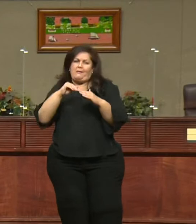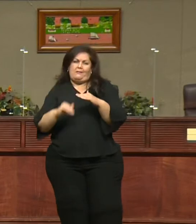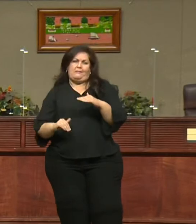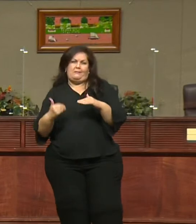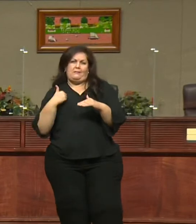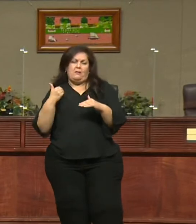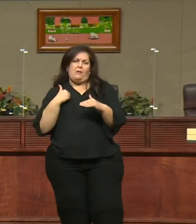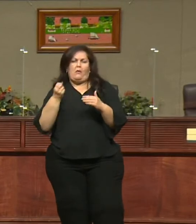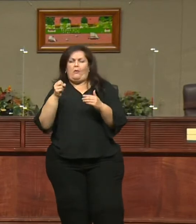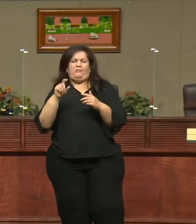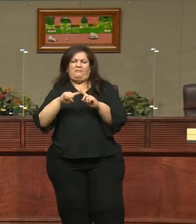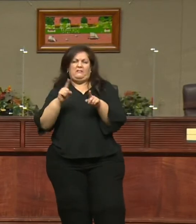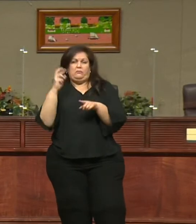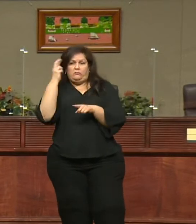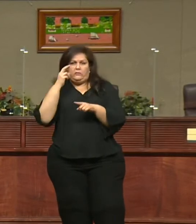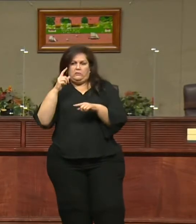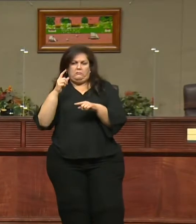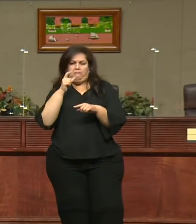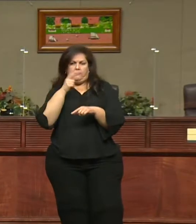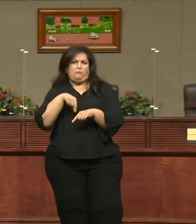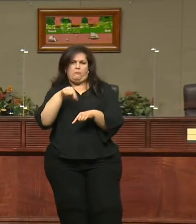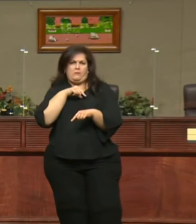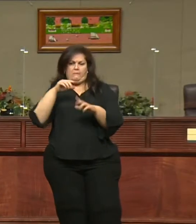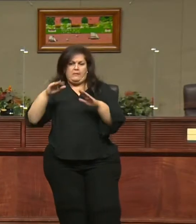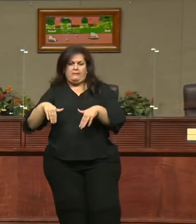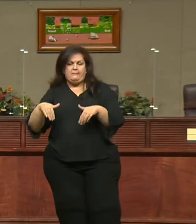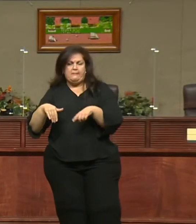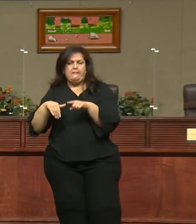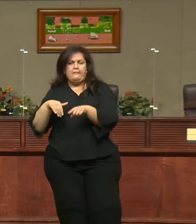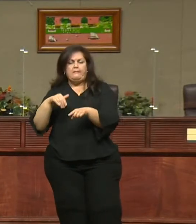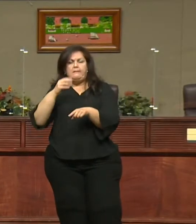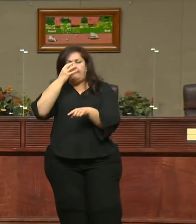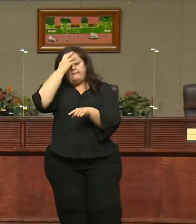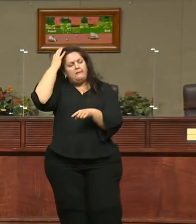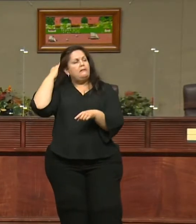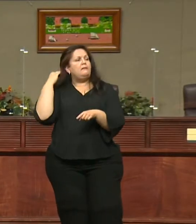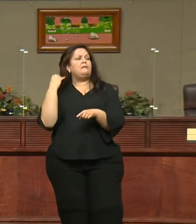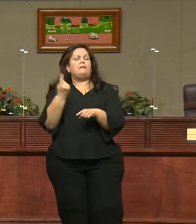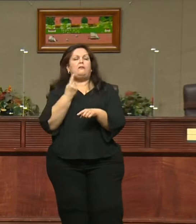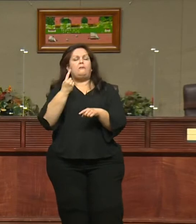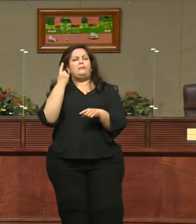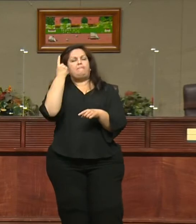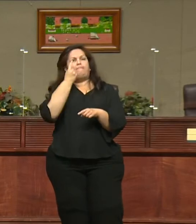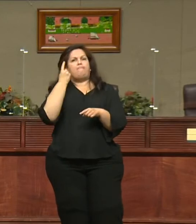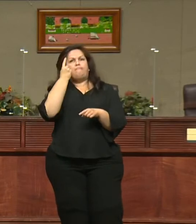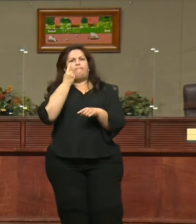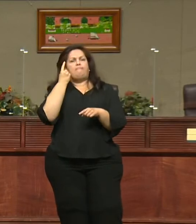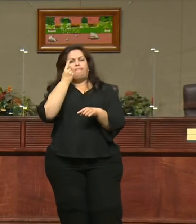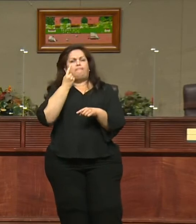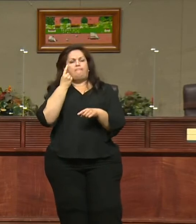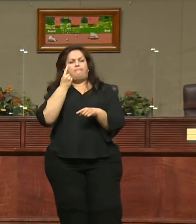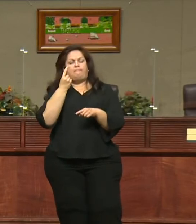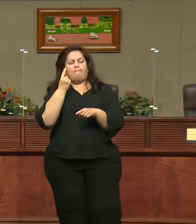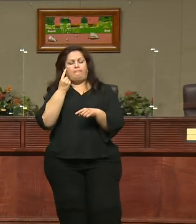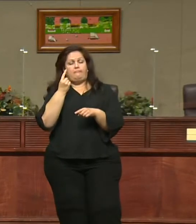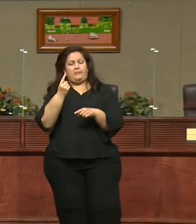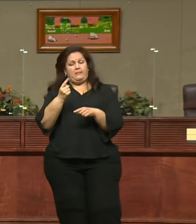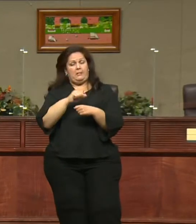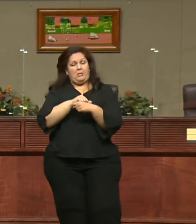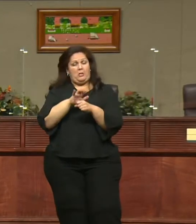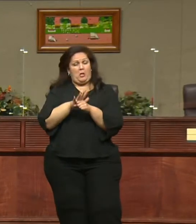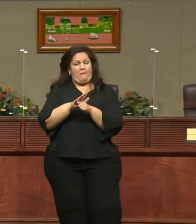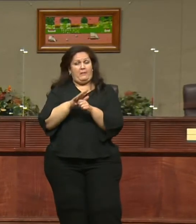people are not eligible yet, is the question always remain, how aggressive can these